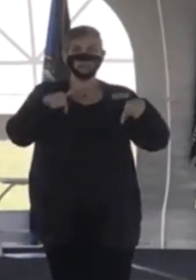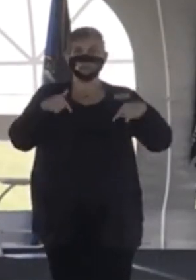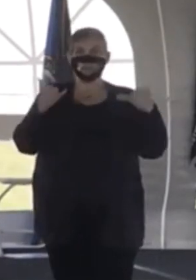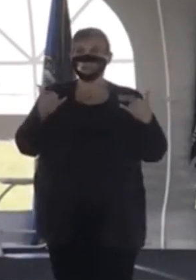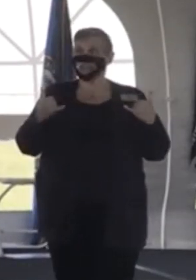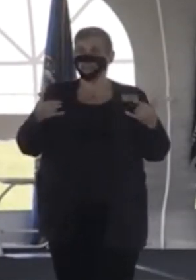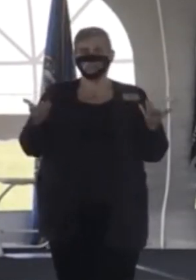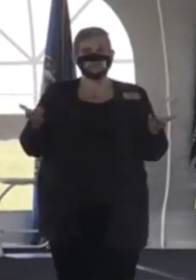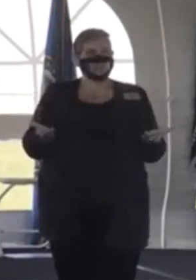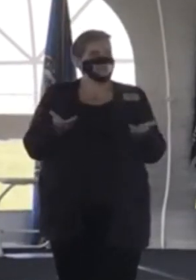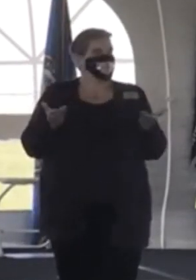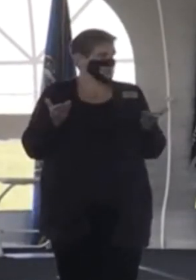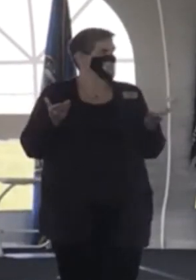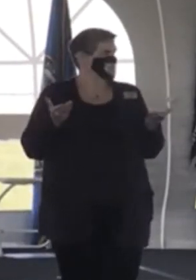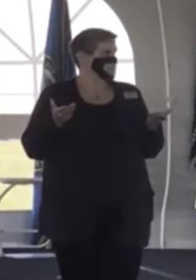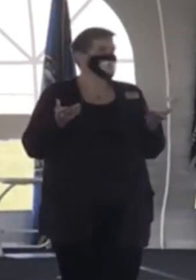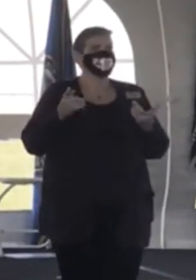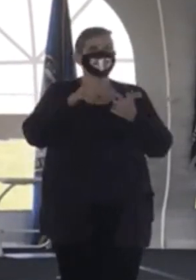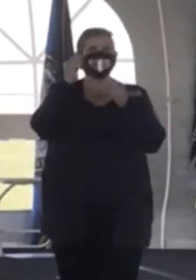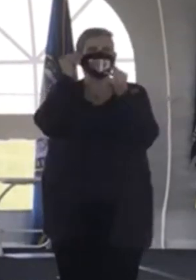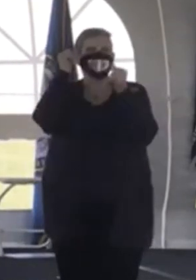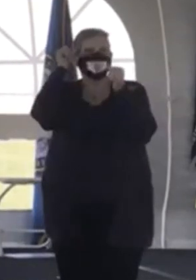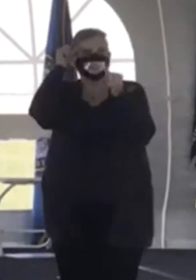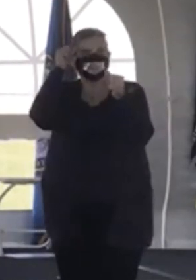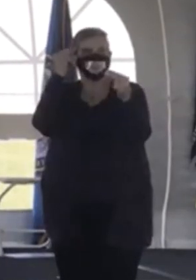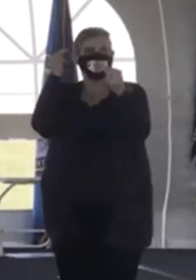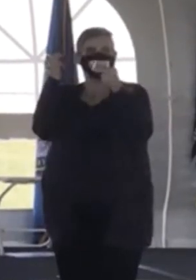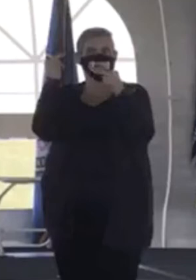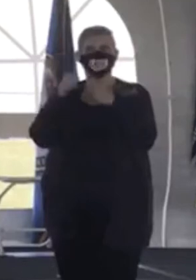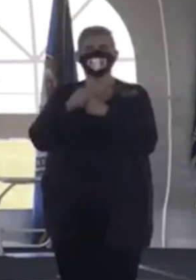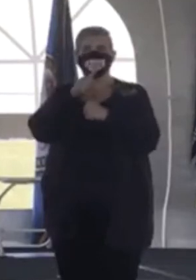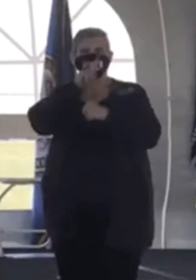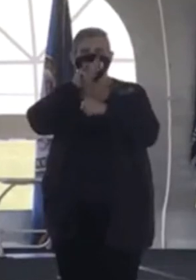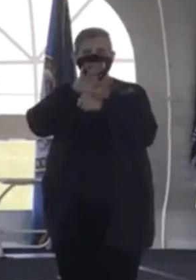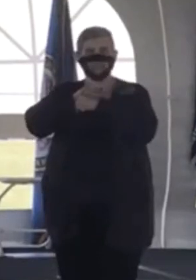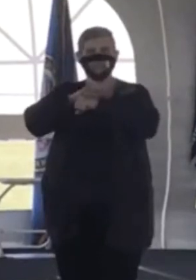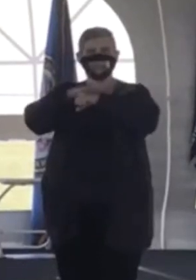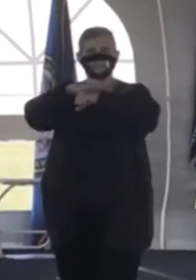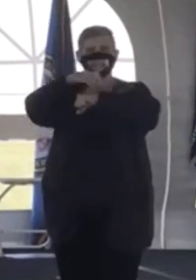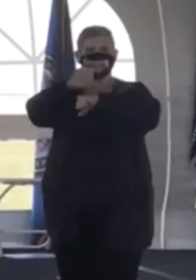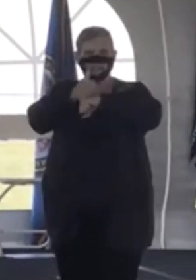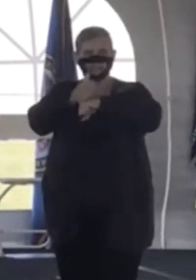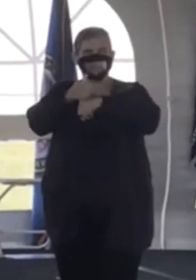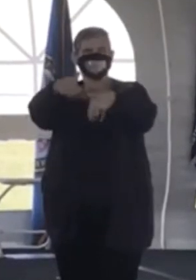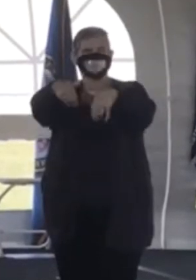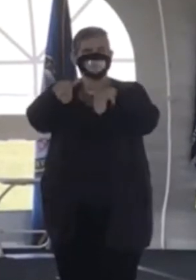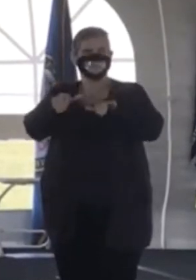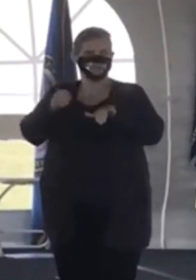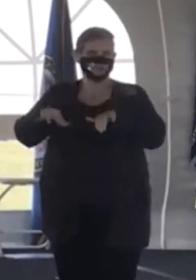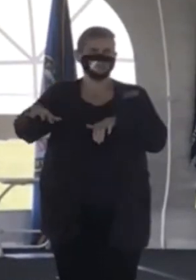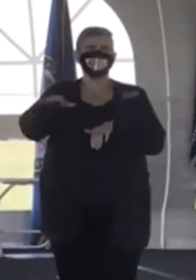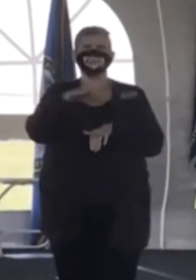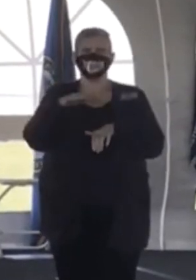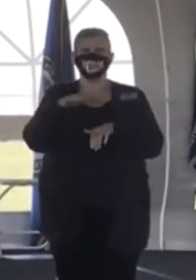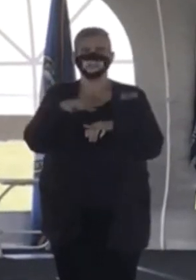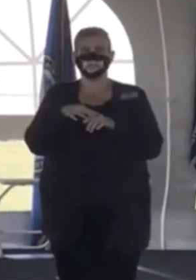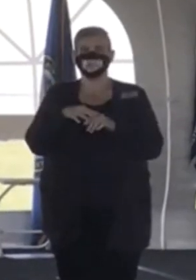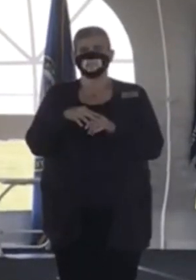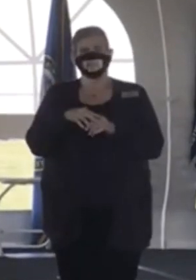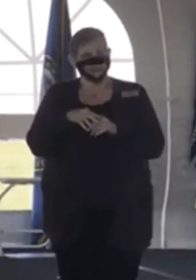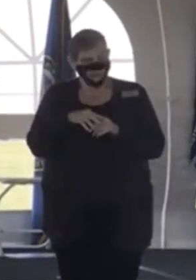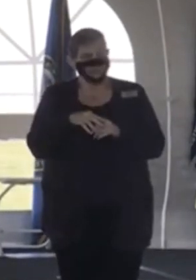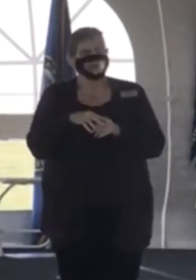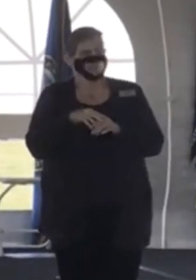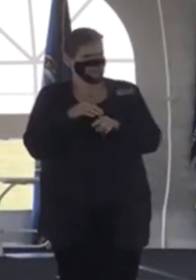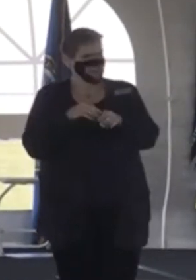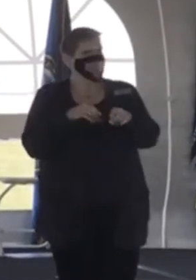we're here to commemorate, to dedicate the cemetery, that it is because